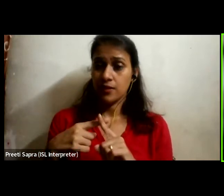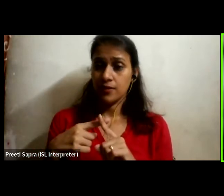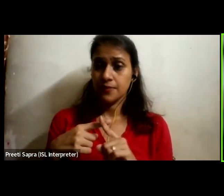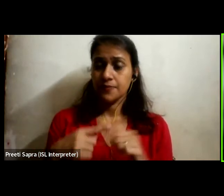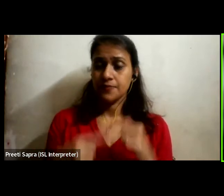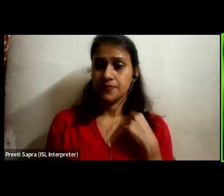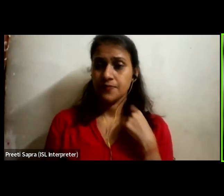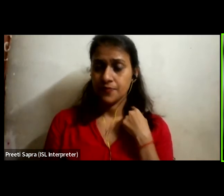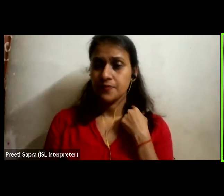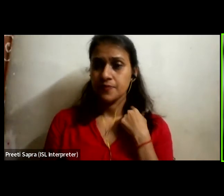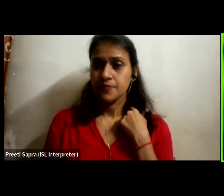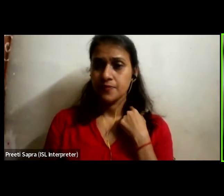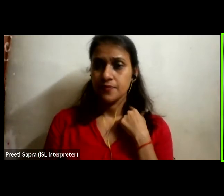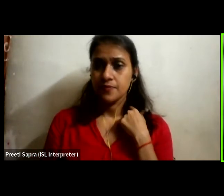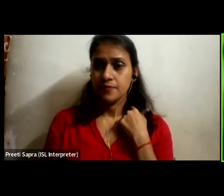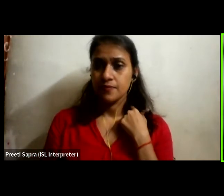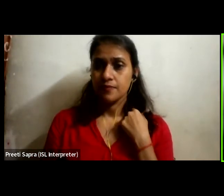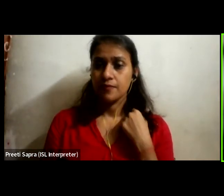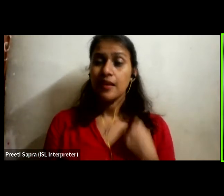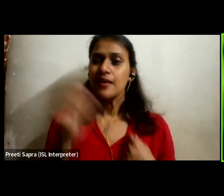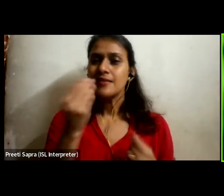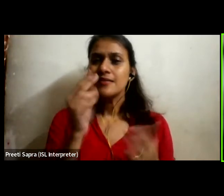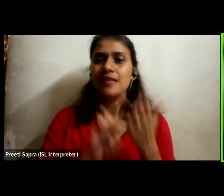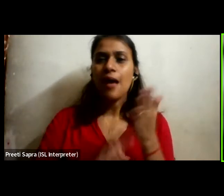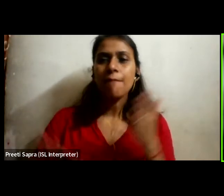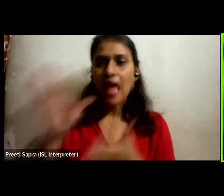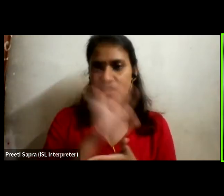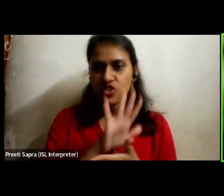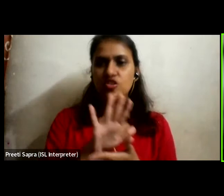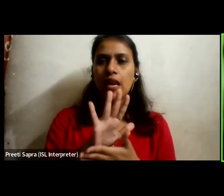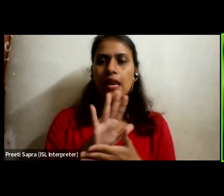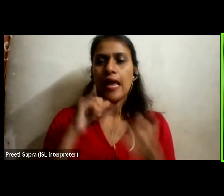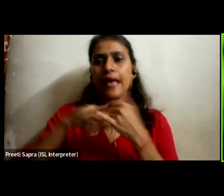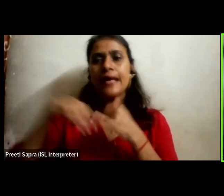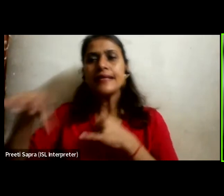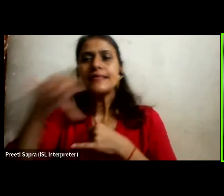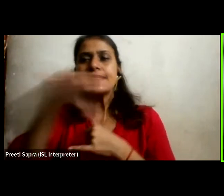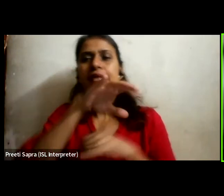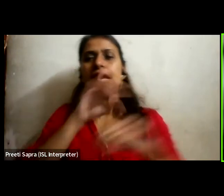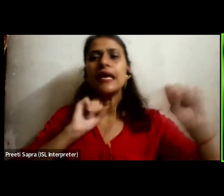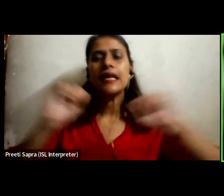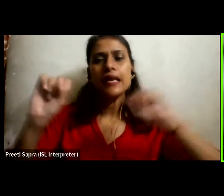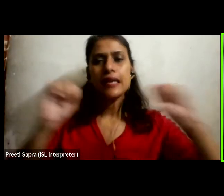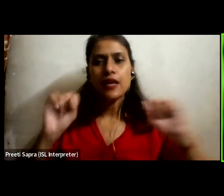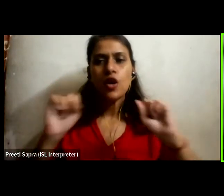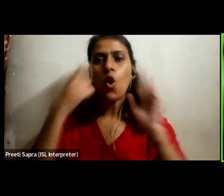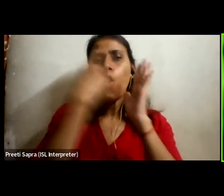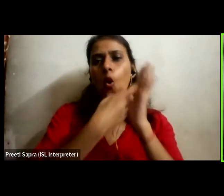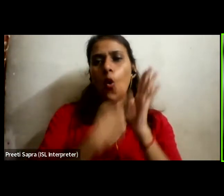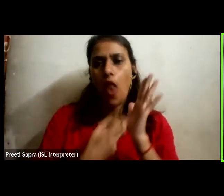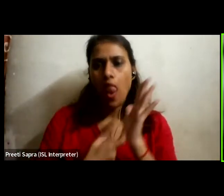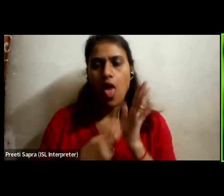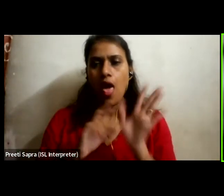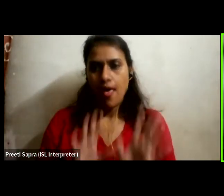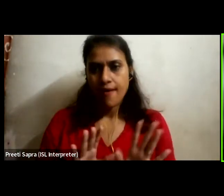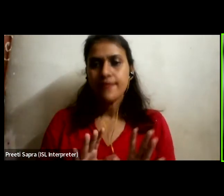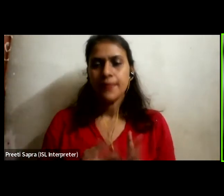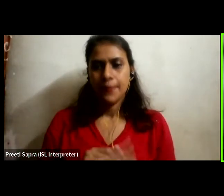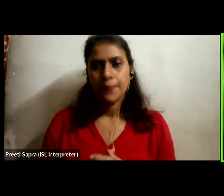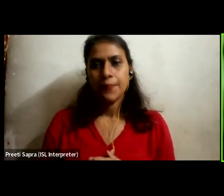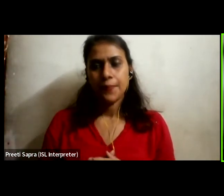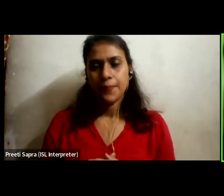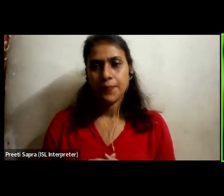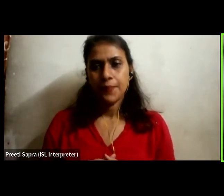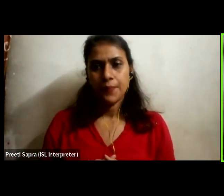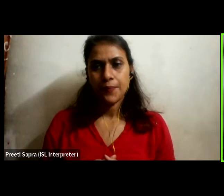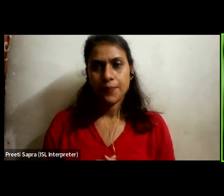have certain sort of subnational or state-based regulations. For example, you've got